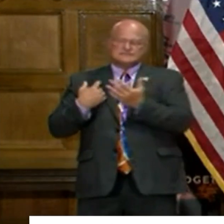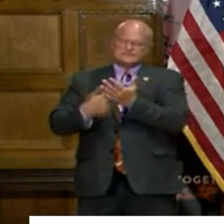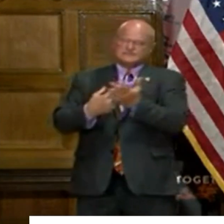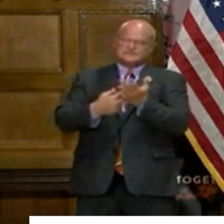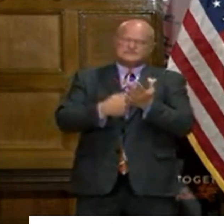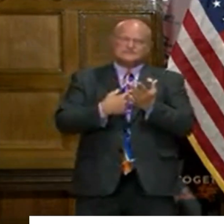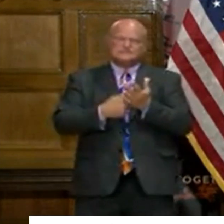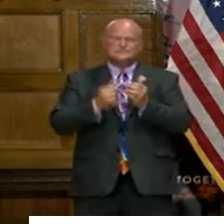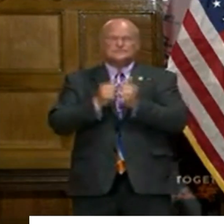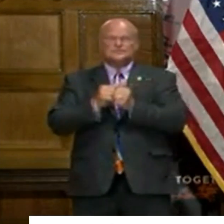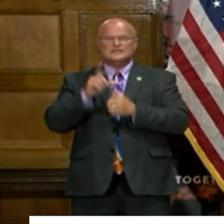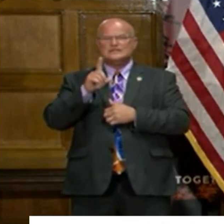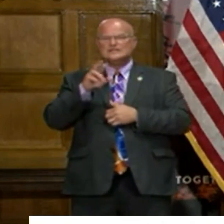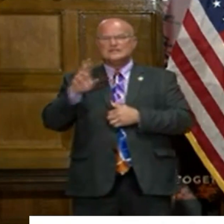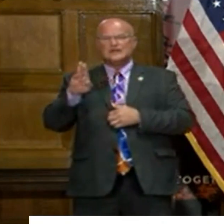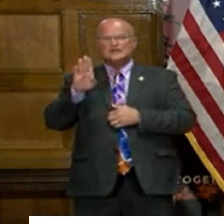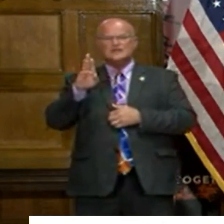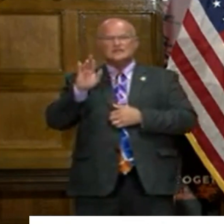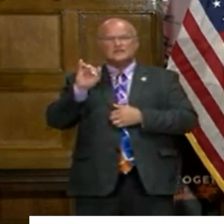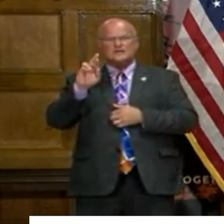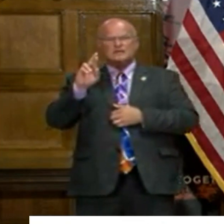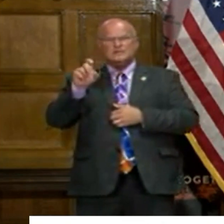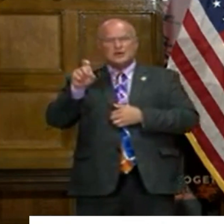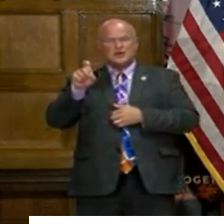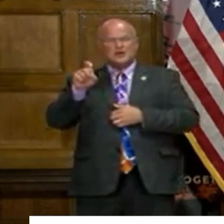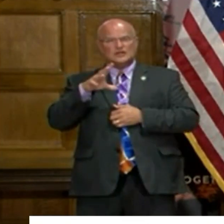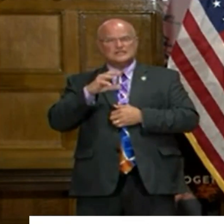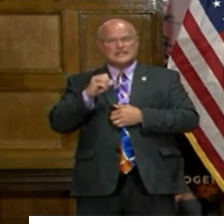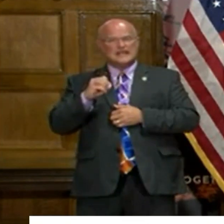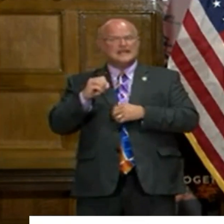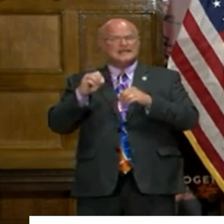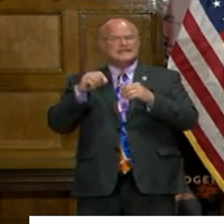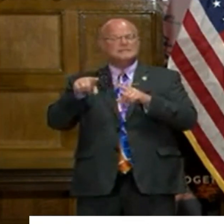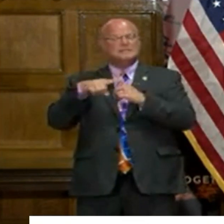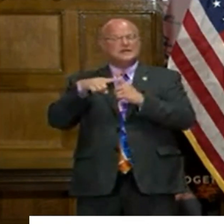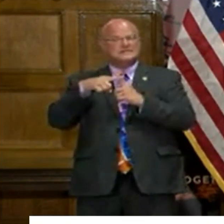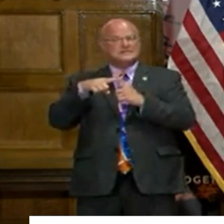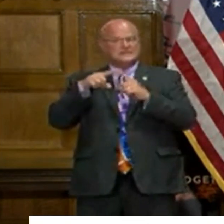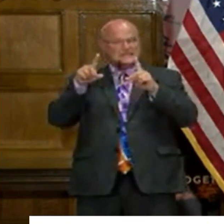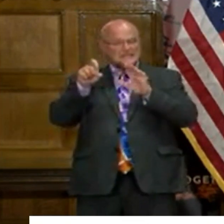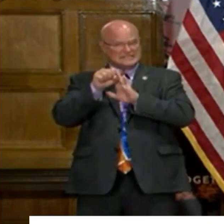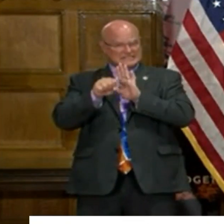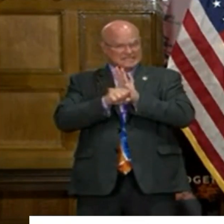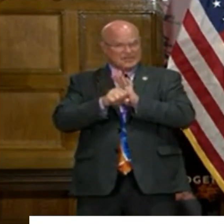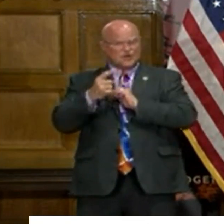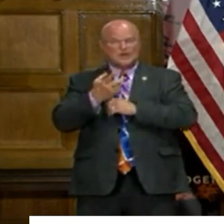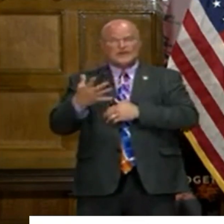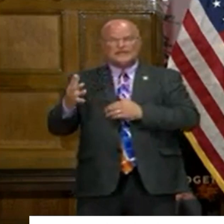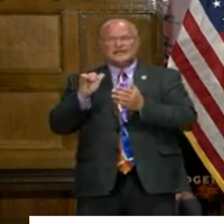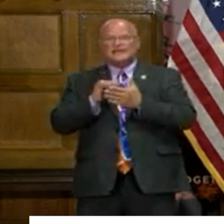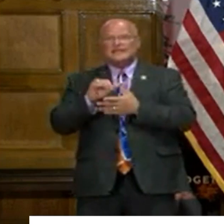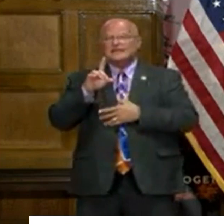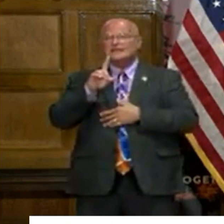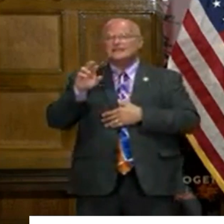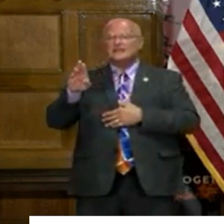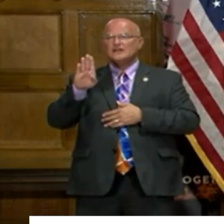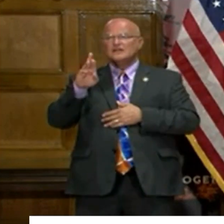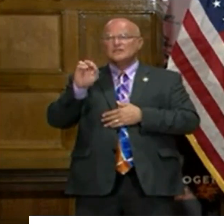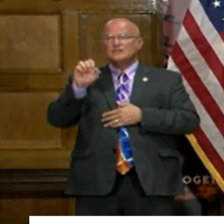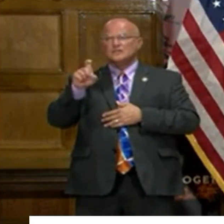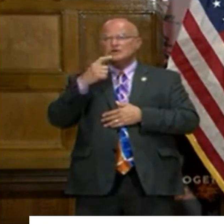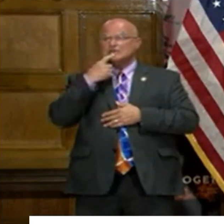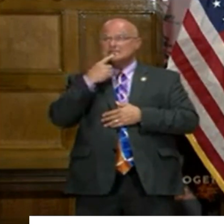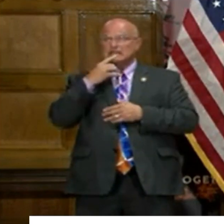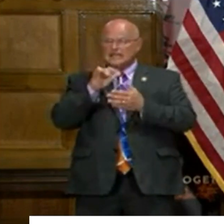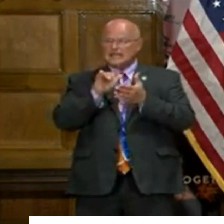Dr. Birx about the status of testing and tests and positivity in our states. One of the things that Dr. Birx pointed out